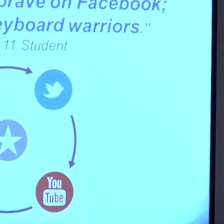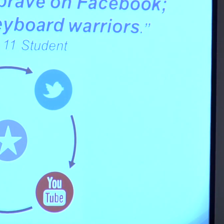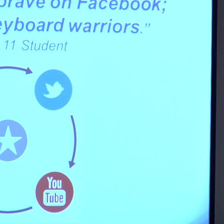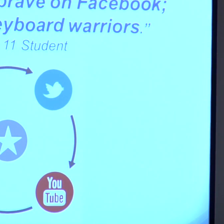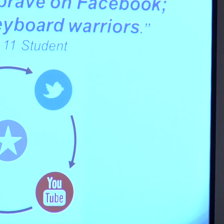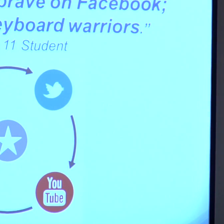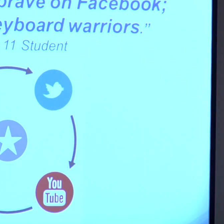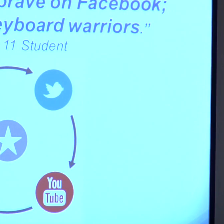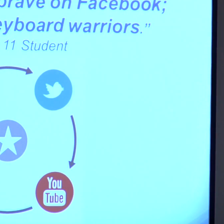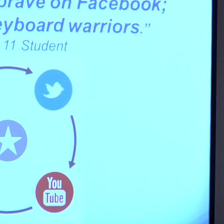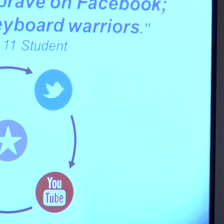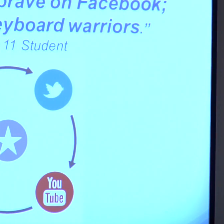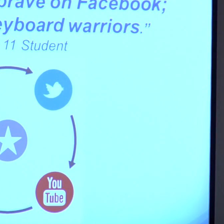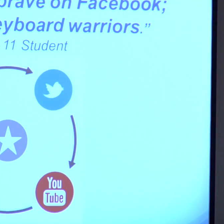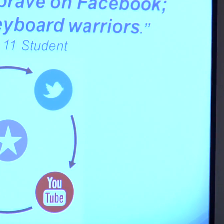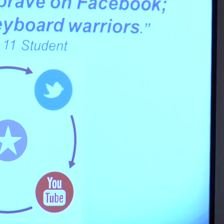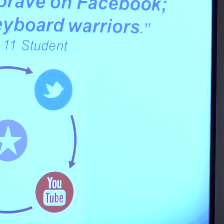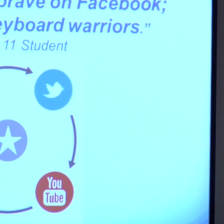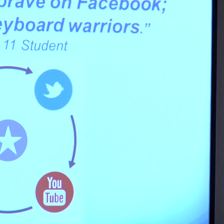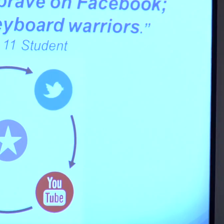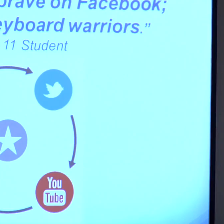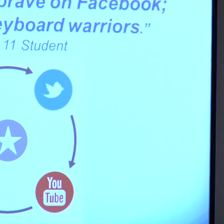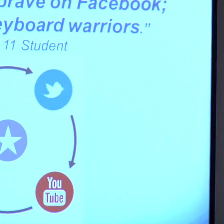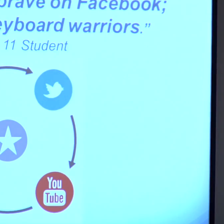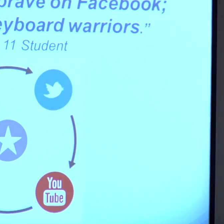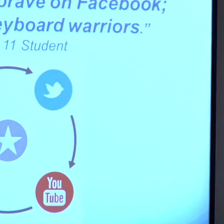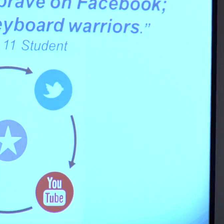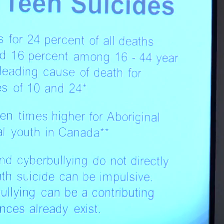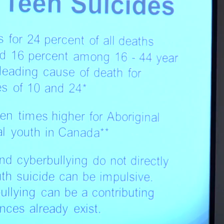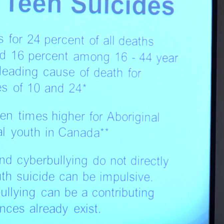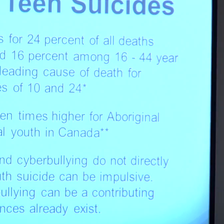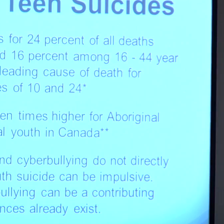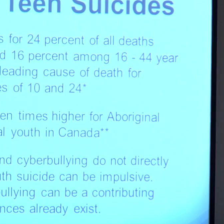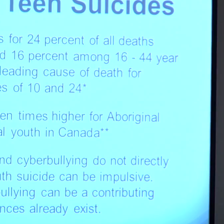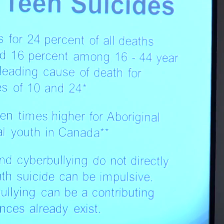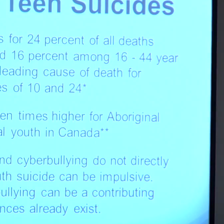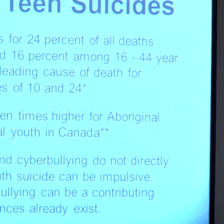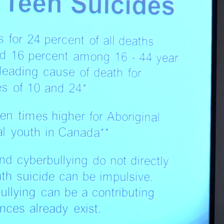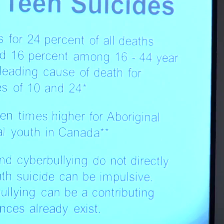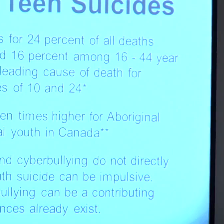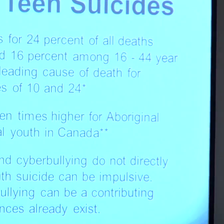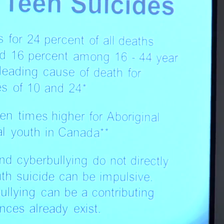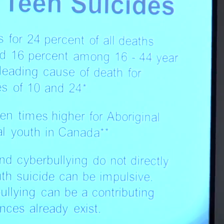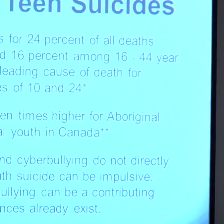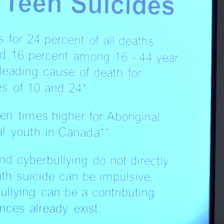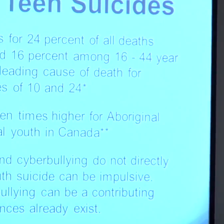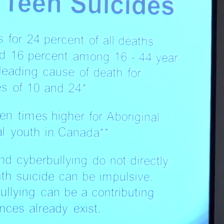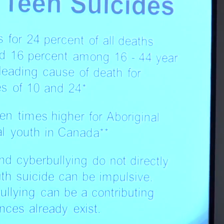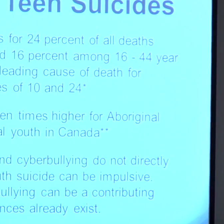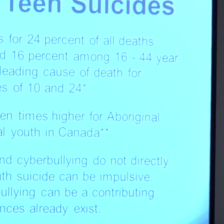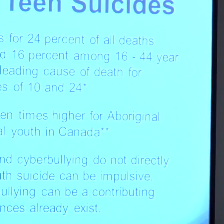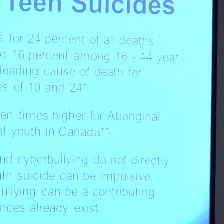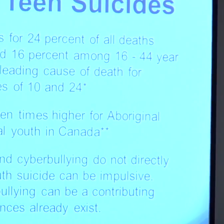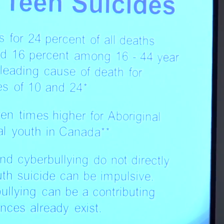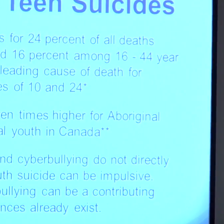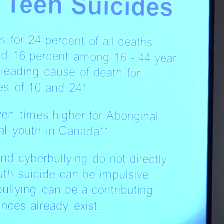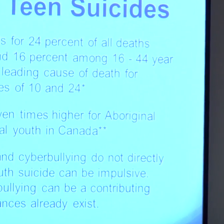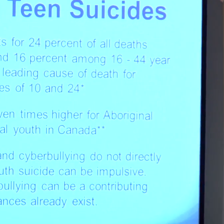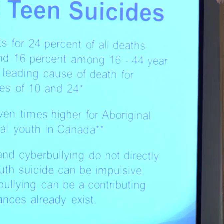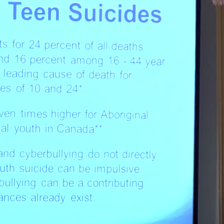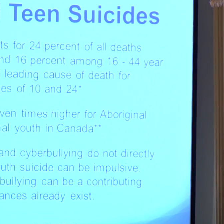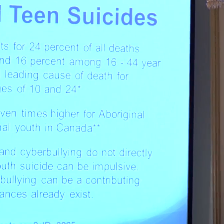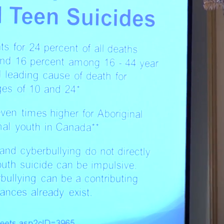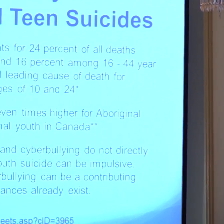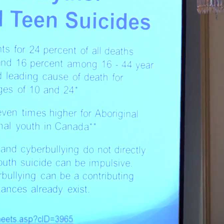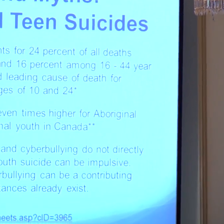that's part of the added dimension of cyberbullying. Next slide. There's